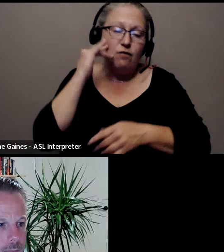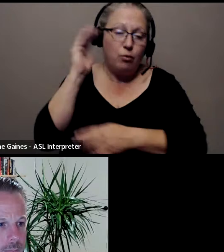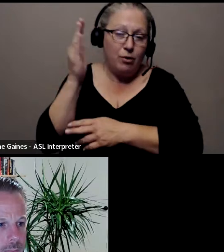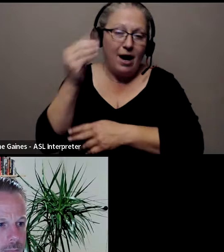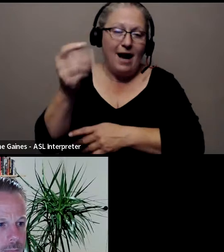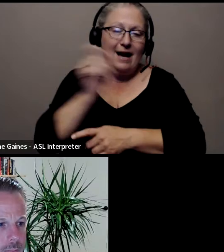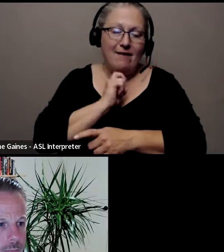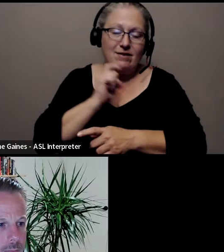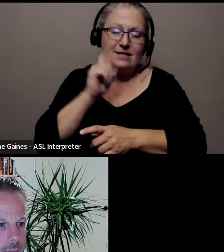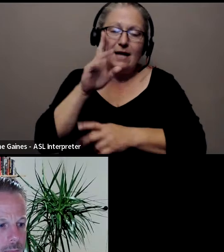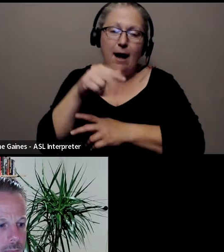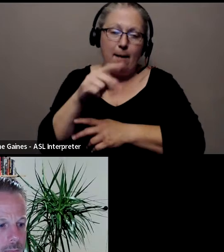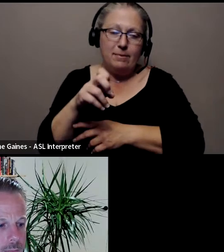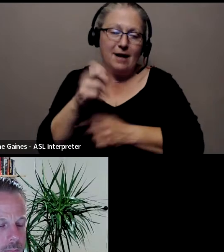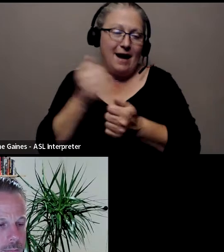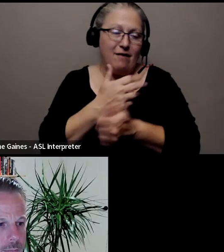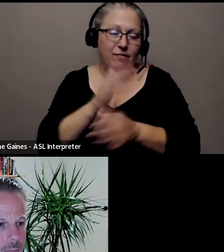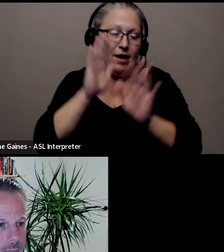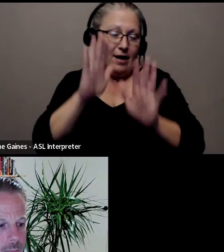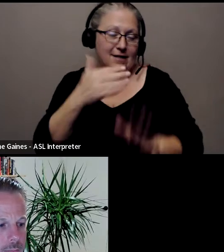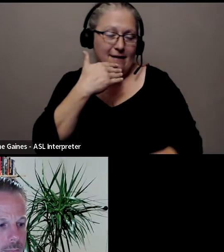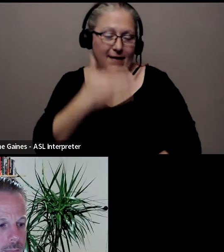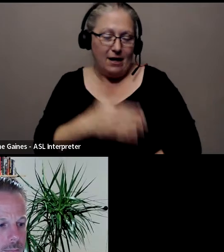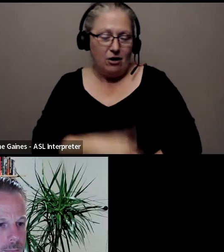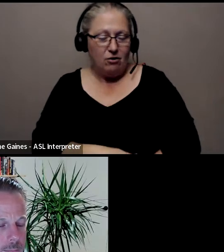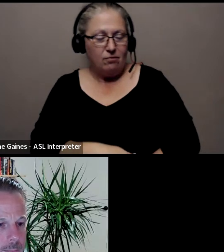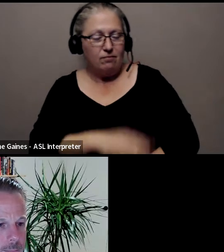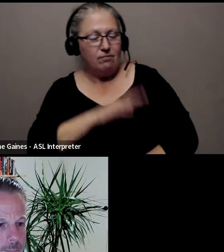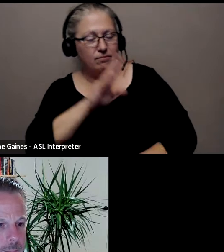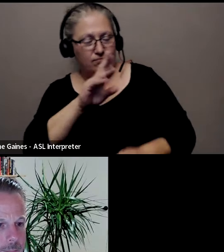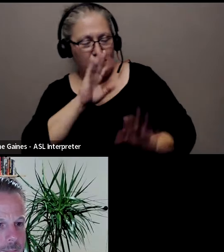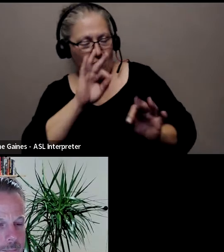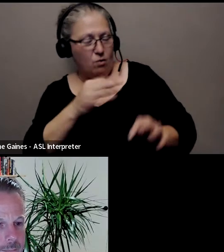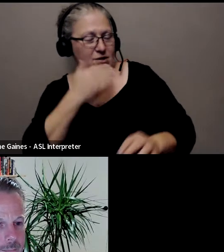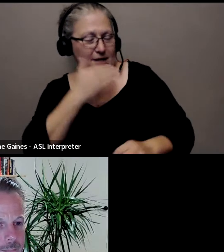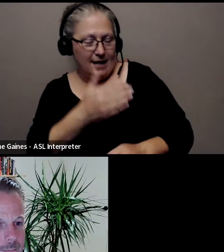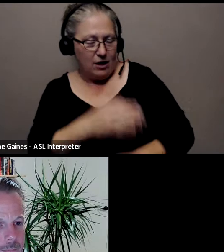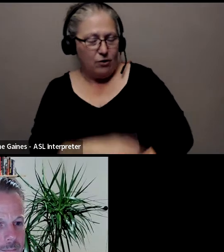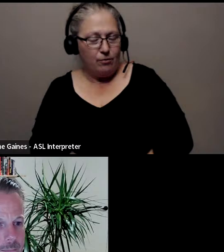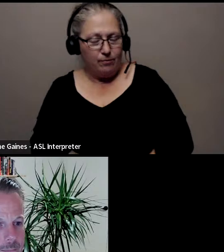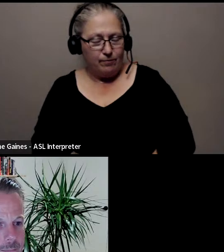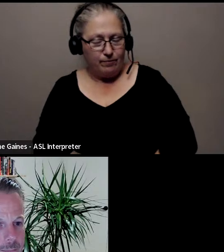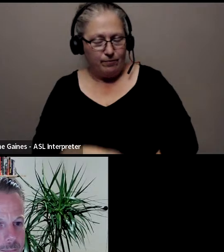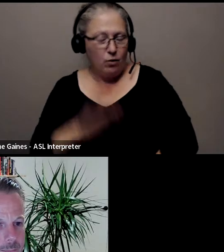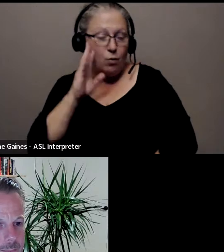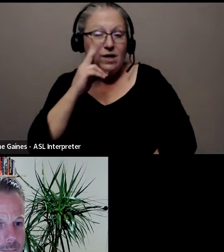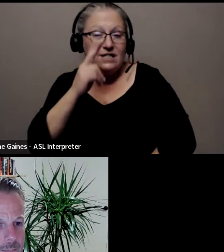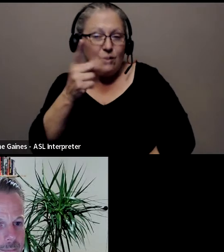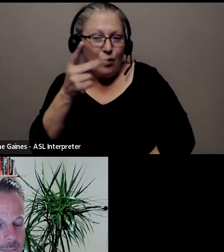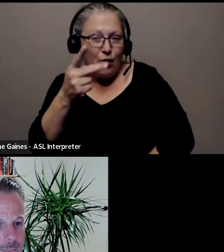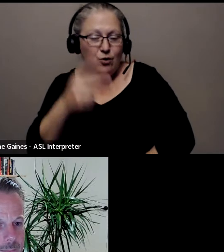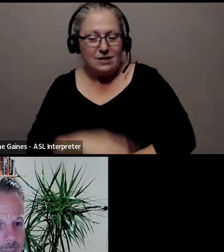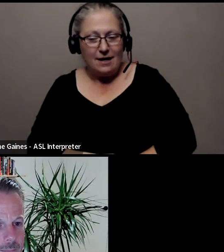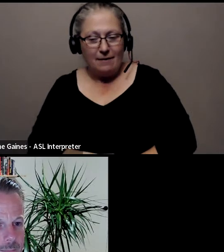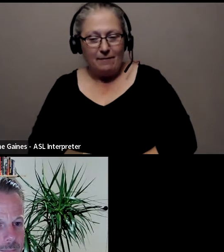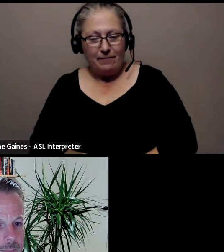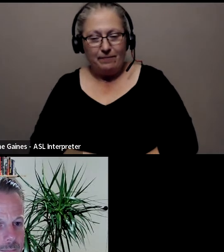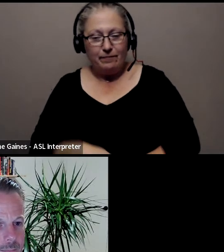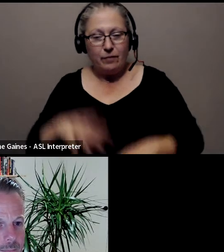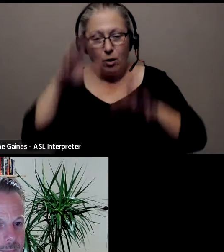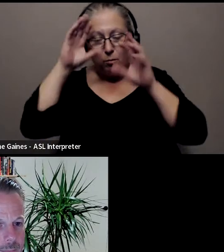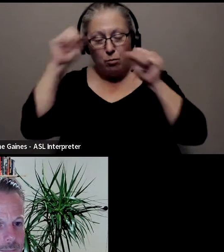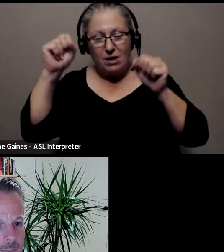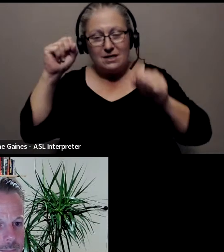update on everything. Absolutely. Excellent. Thank you. Absolutely. Thank you for that. Thursday. No, definitely we'll see you on Thursday. But